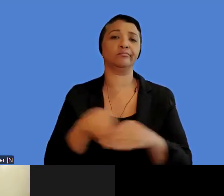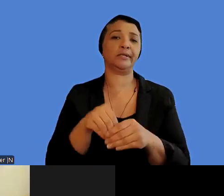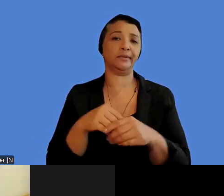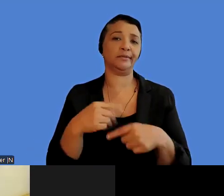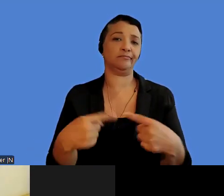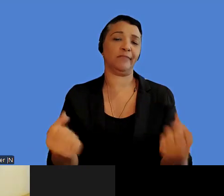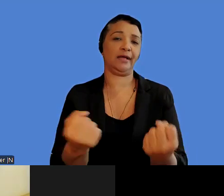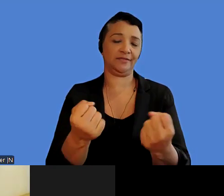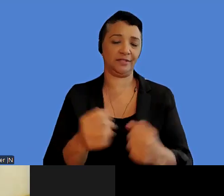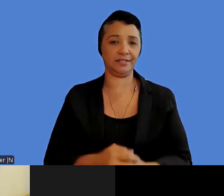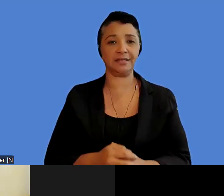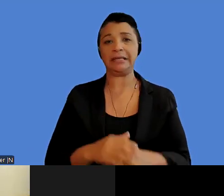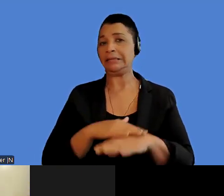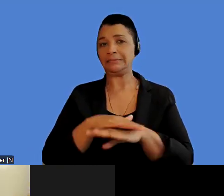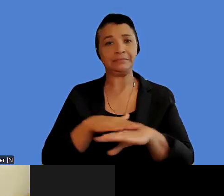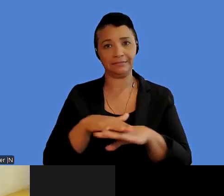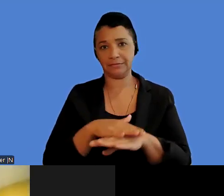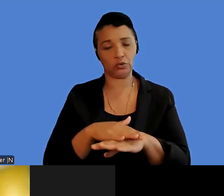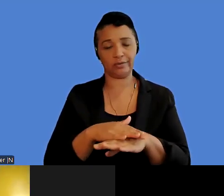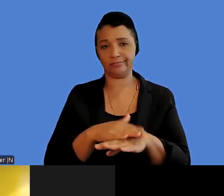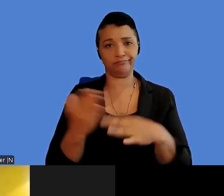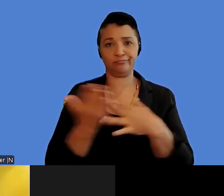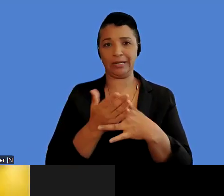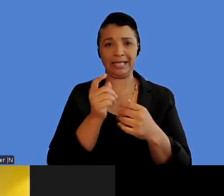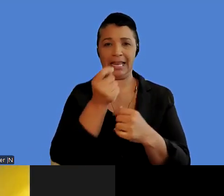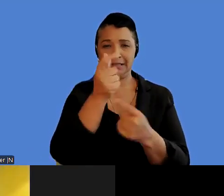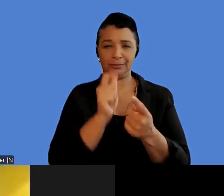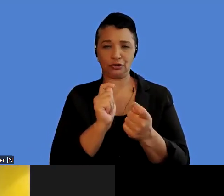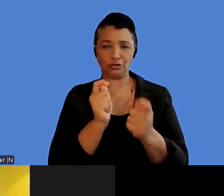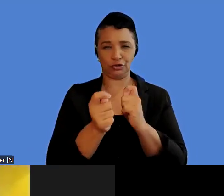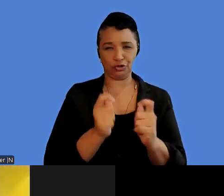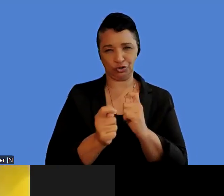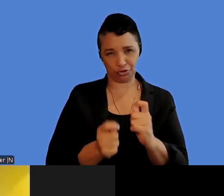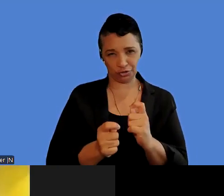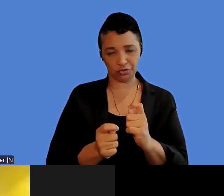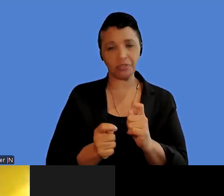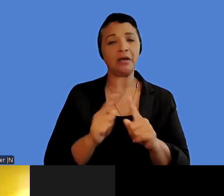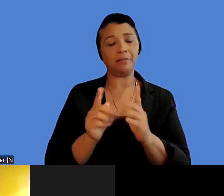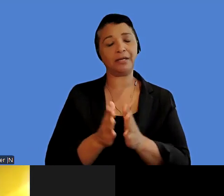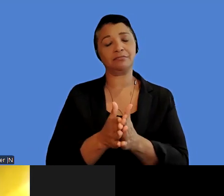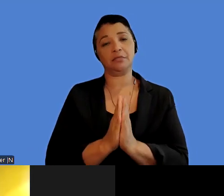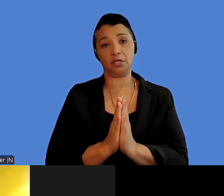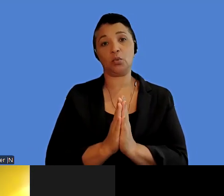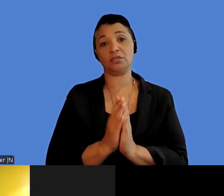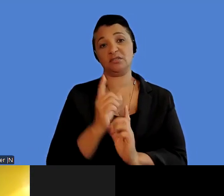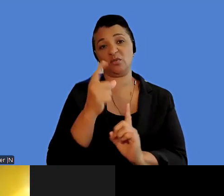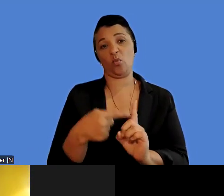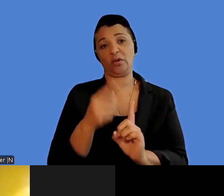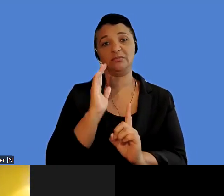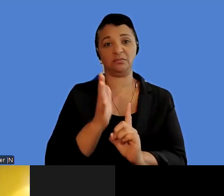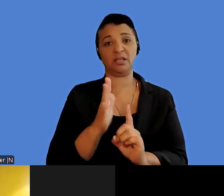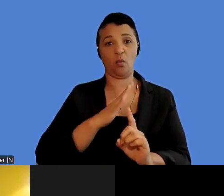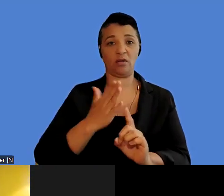activities. Sorry for that because we are changing a little bit our agenda, but it's a request from one of our